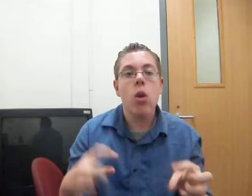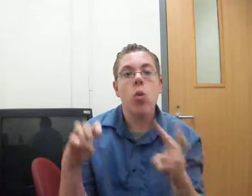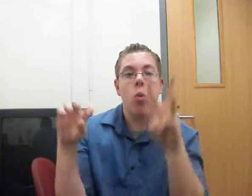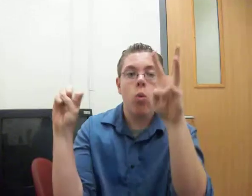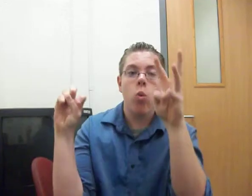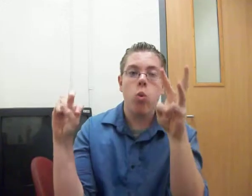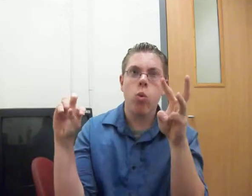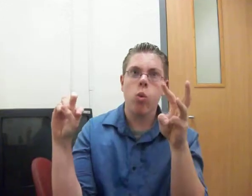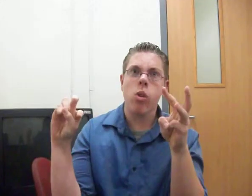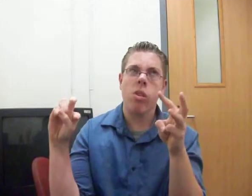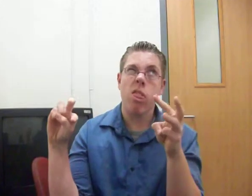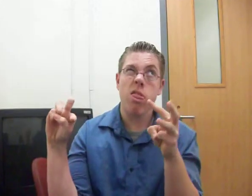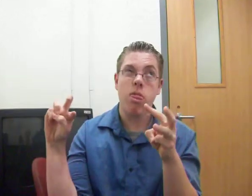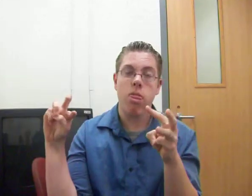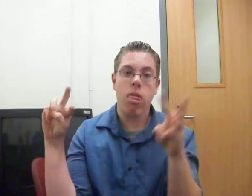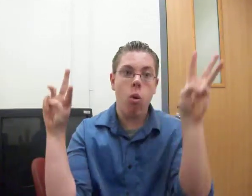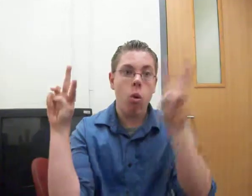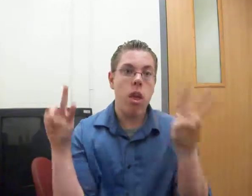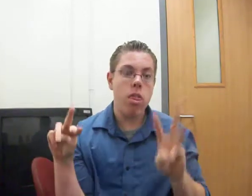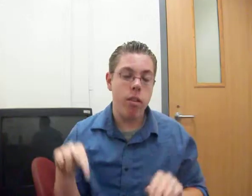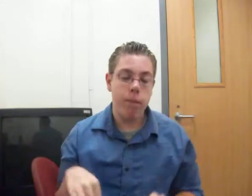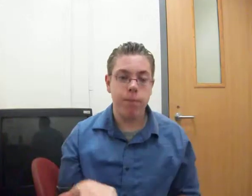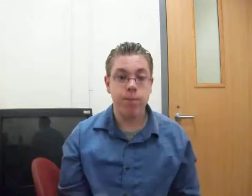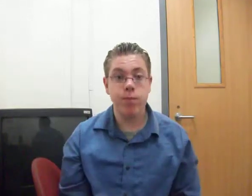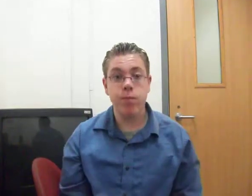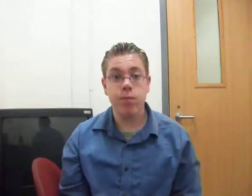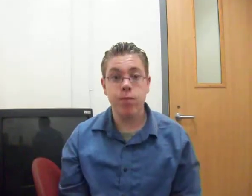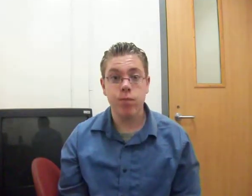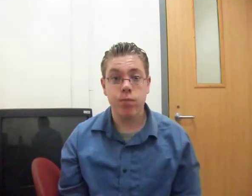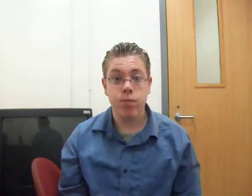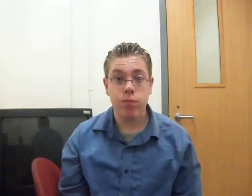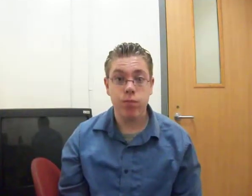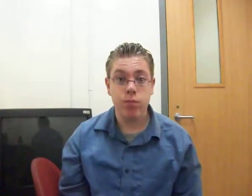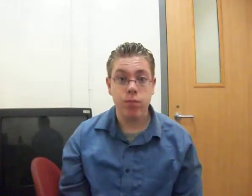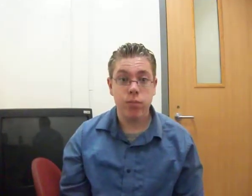Knowing that how much your boat can handle, how much wind you can handle,